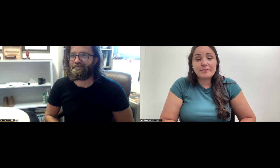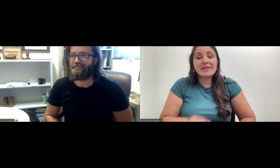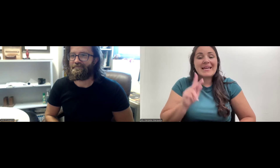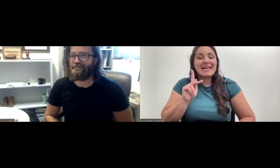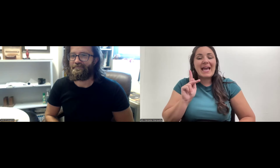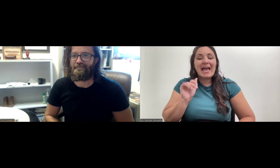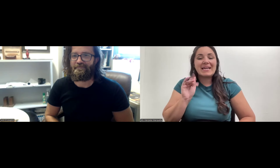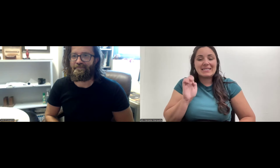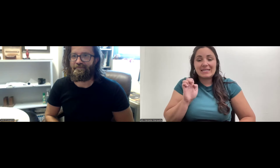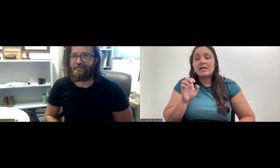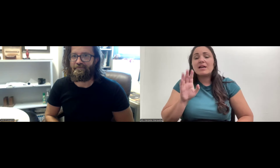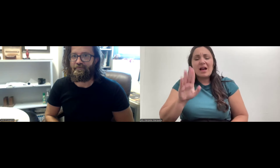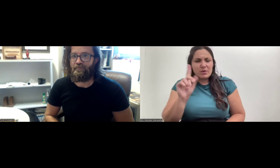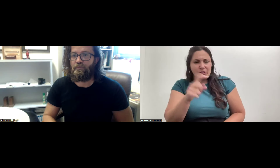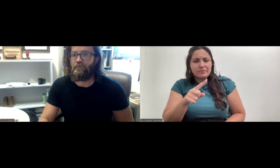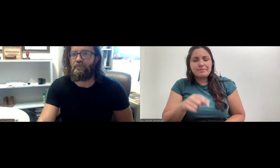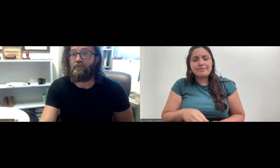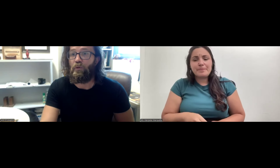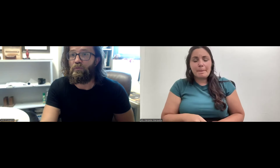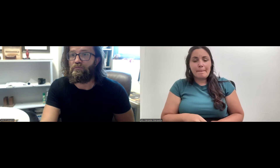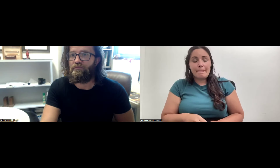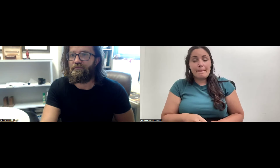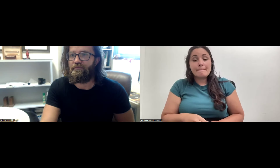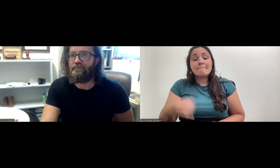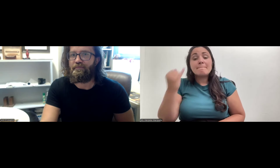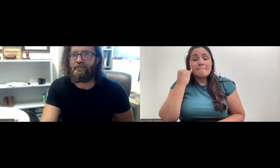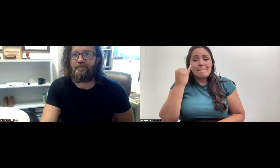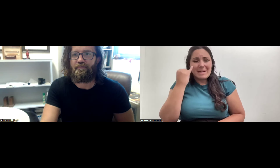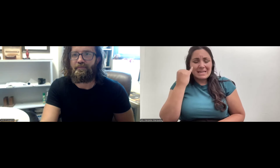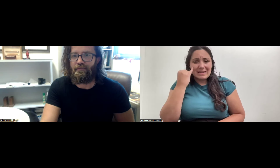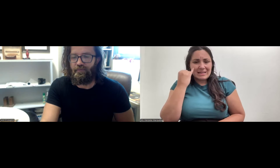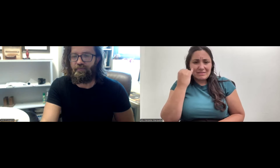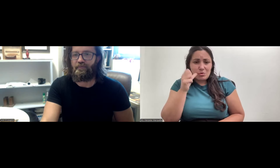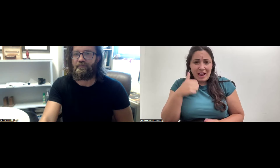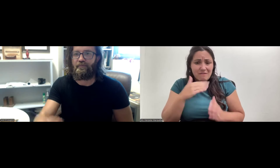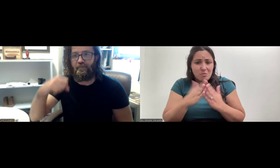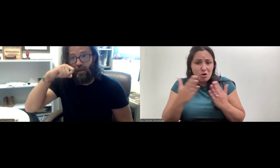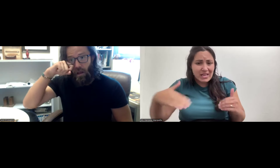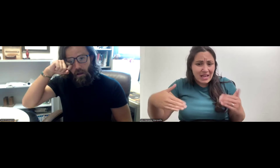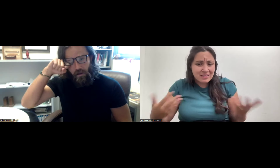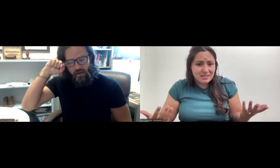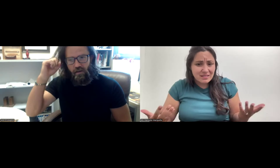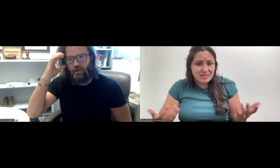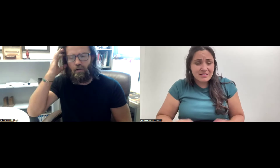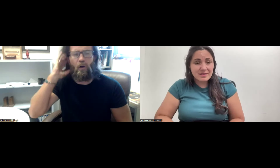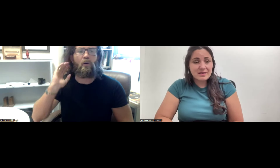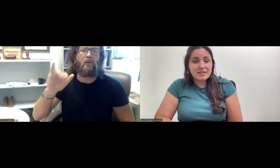I have a question. What Mhm. if we don't have the book yet?